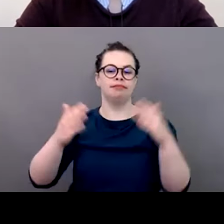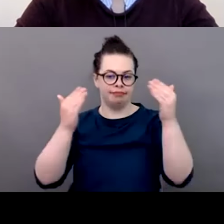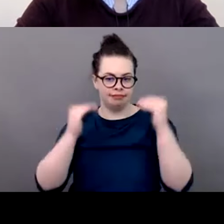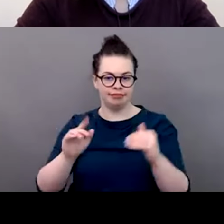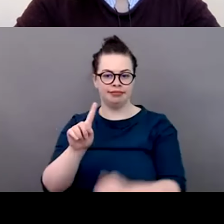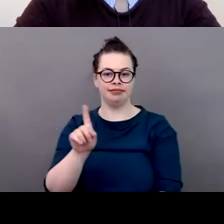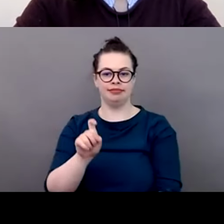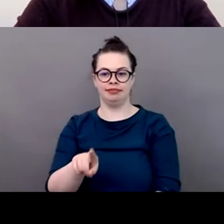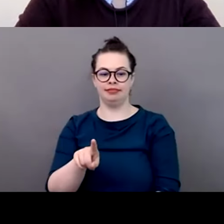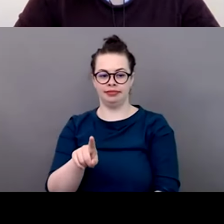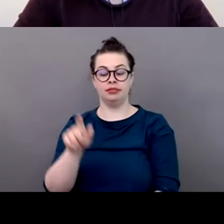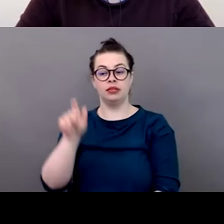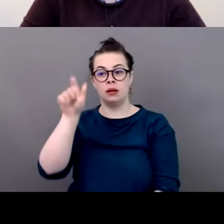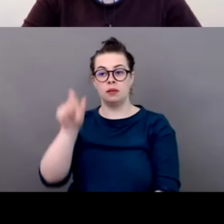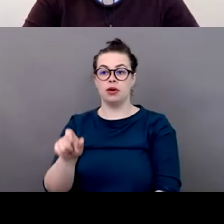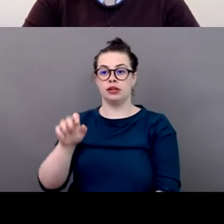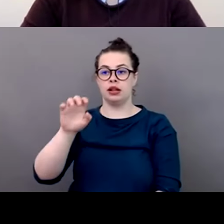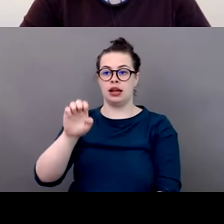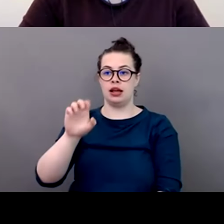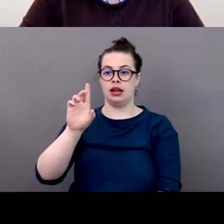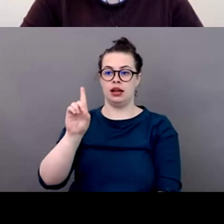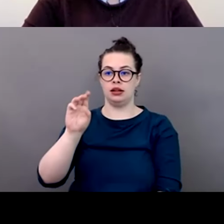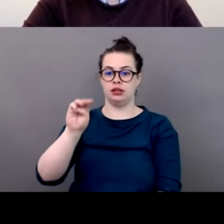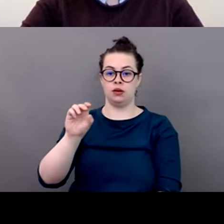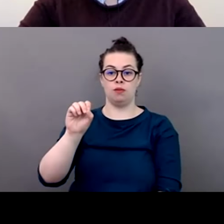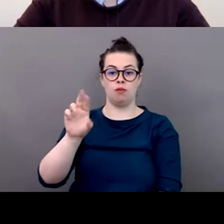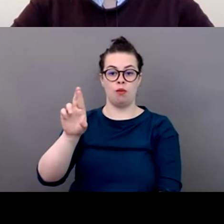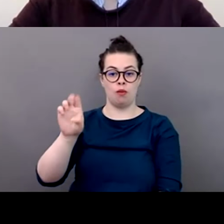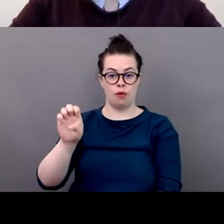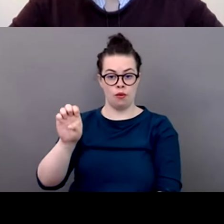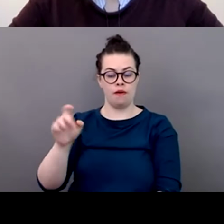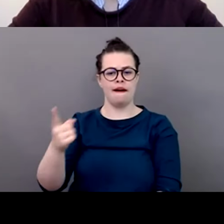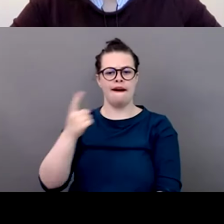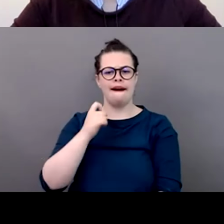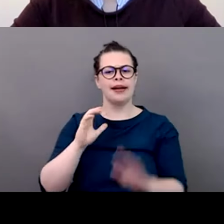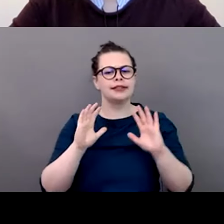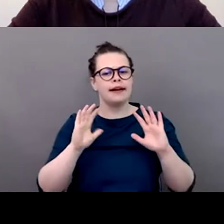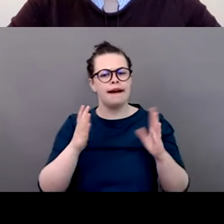next question from Adnan, and the question is, how is psychosocial